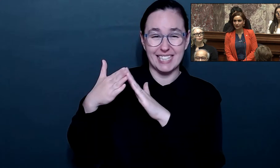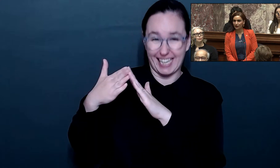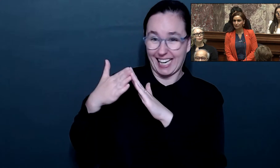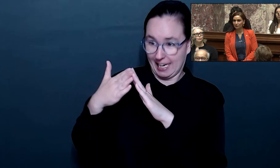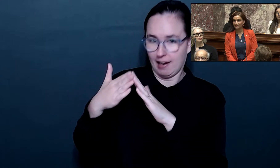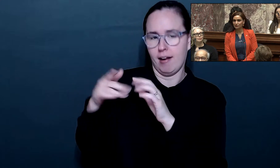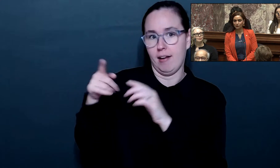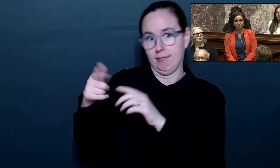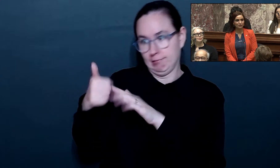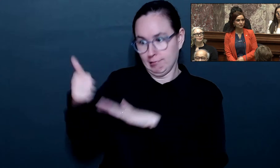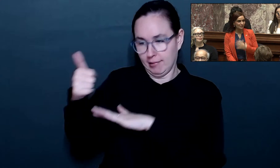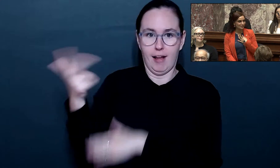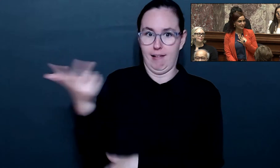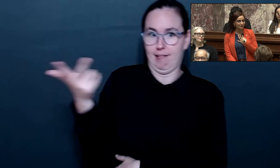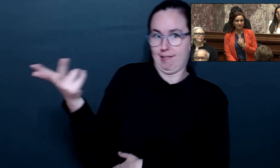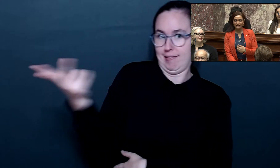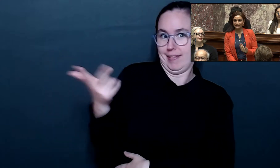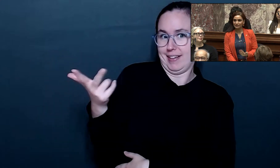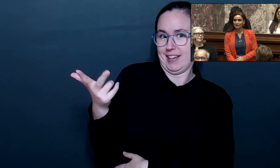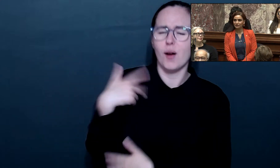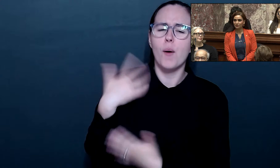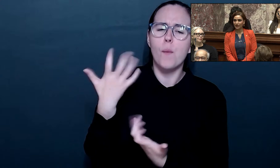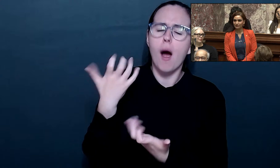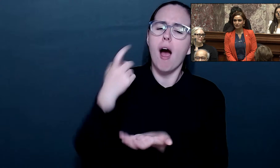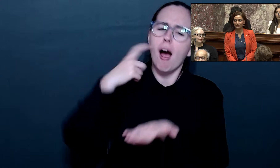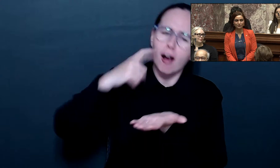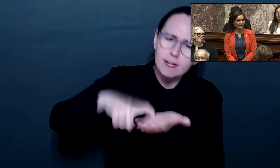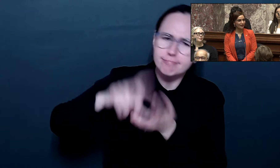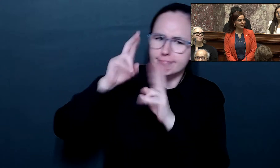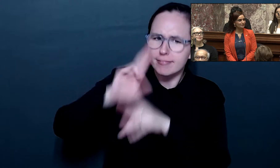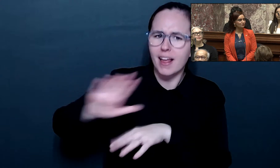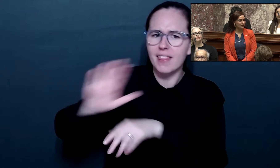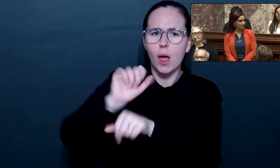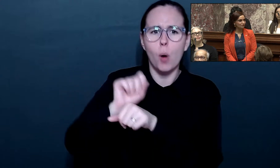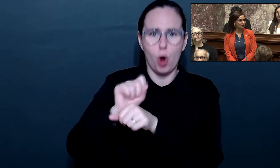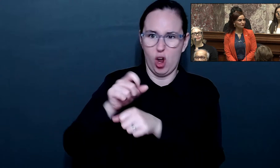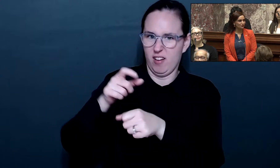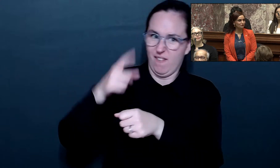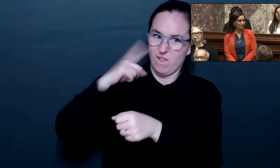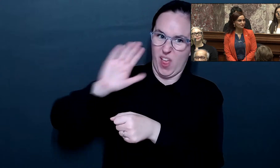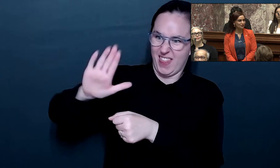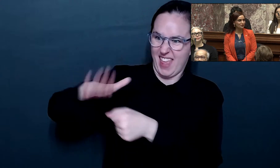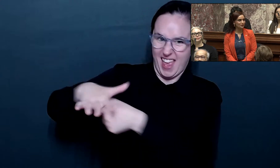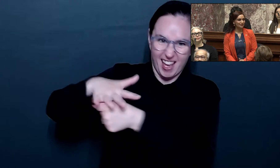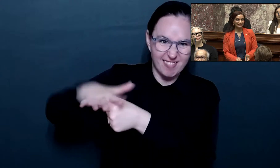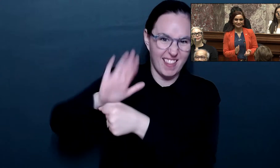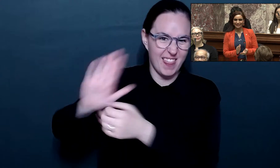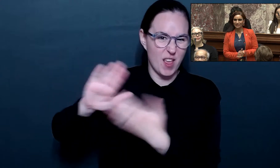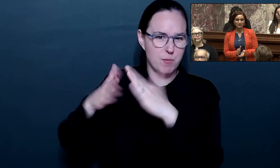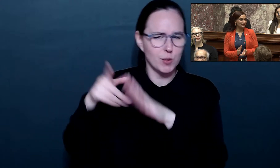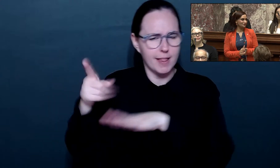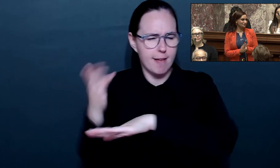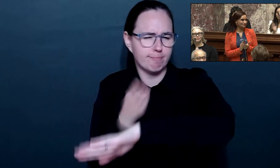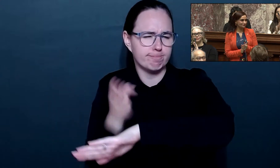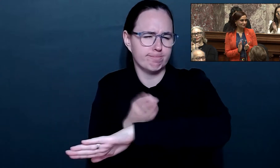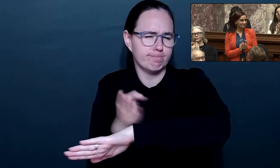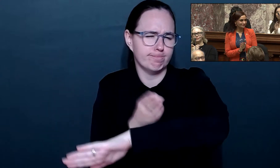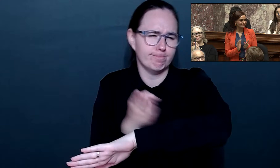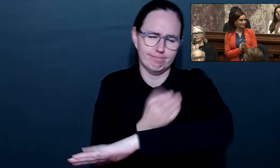So would the House please join me to extend our sincere gratitude and make them feel very welcome here. Thank you.